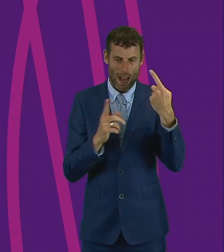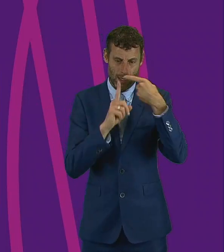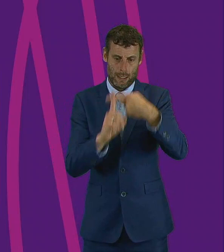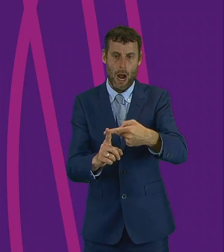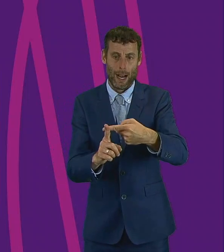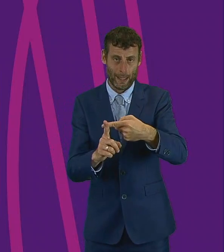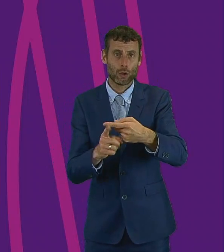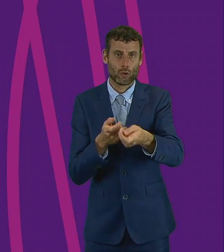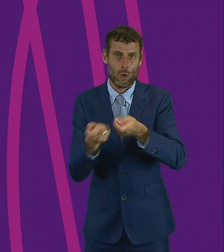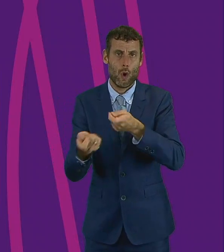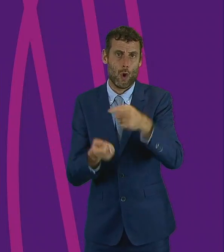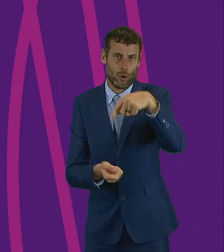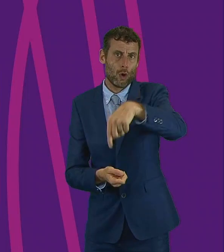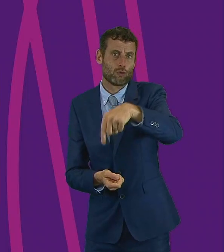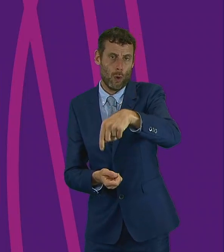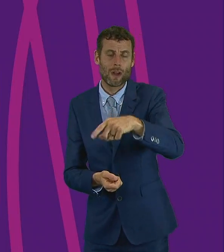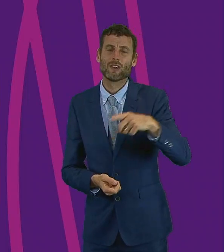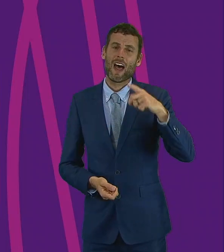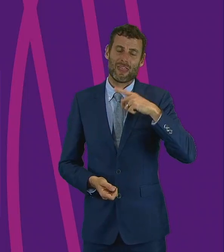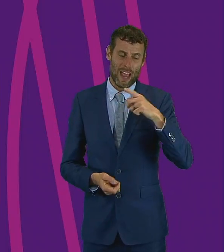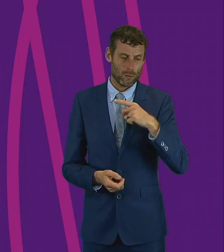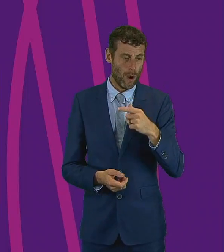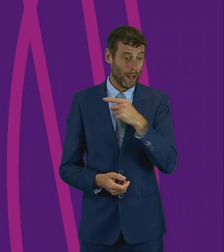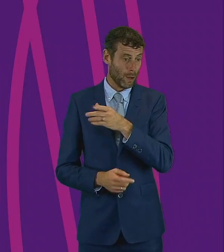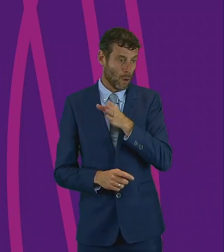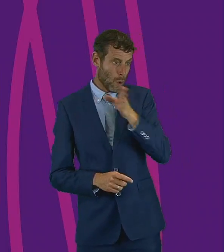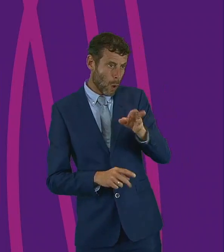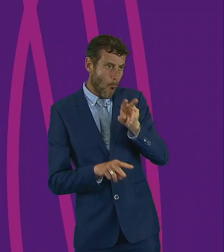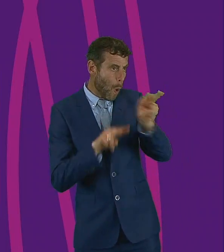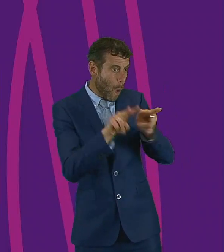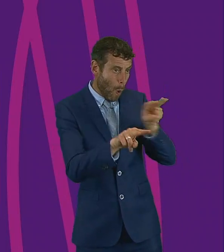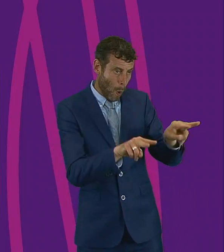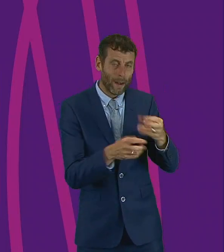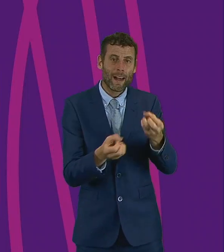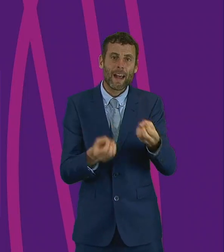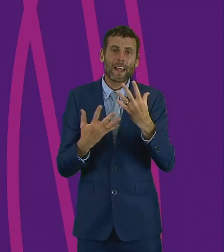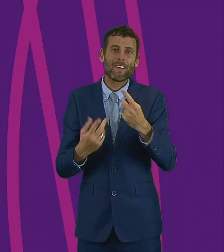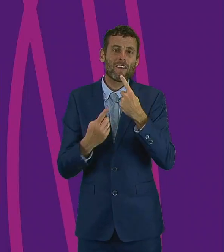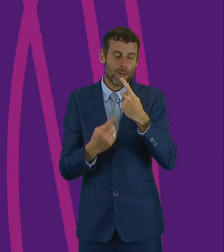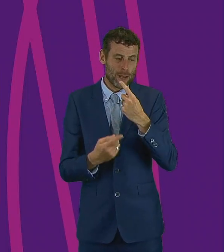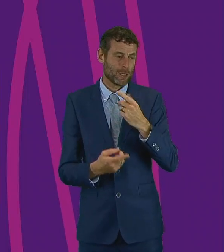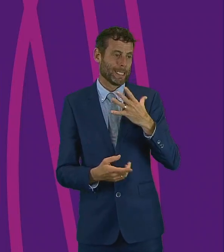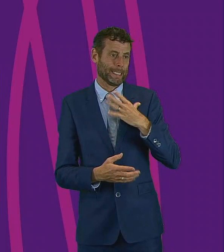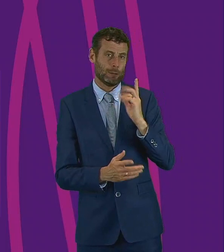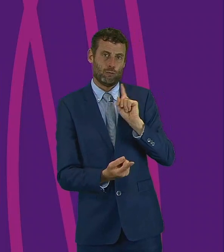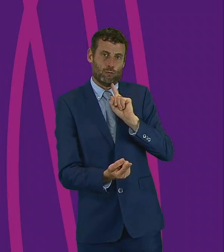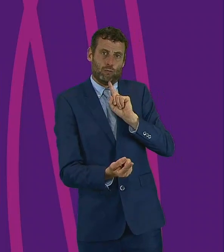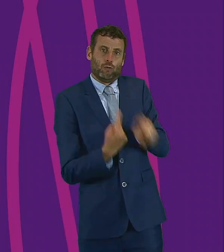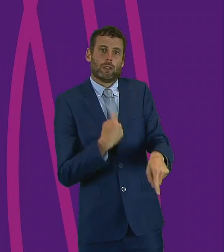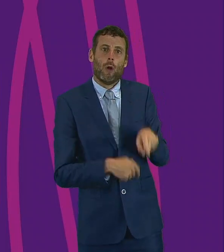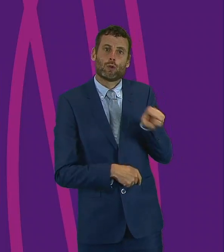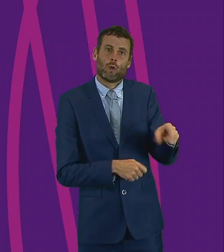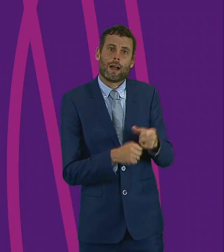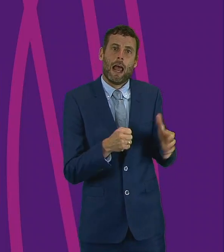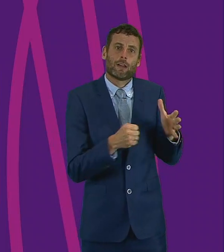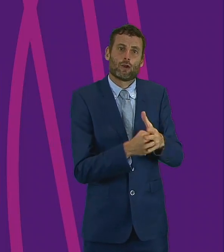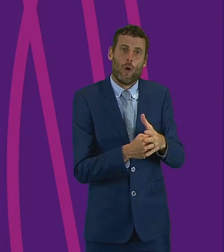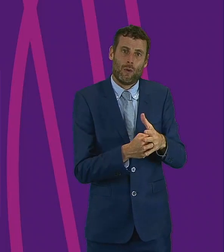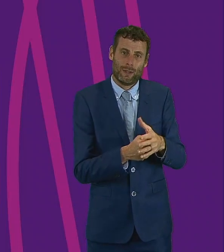why we've taken certain actions in Glasgow that we didn't take in Aberdeen, because the nature of the problem we're dealing with right now is